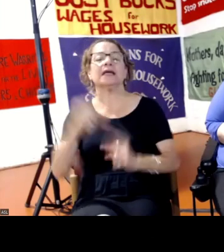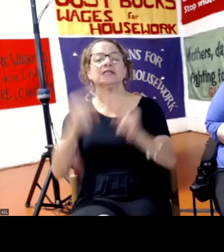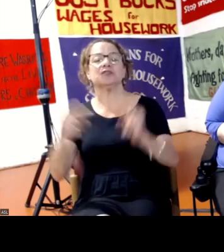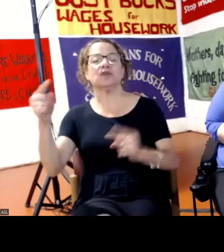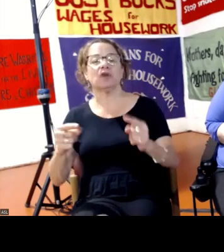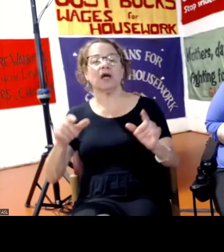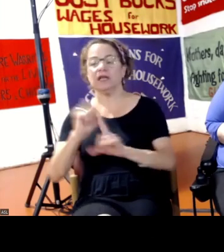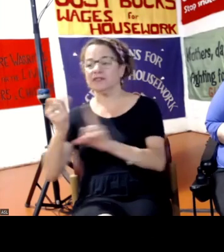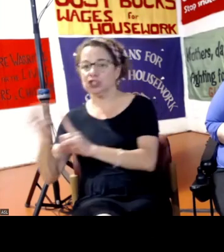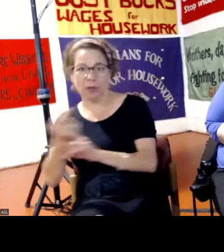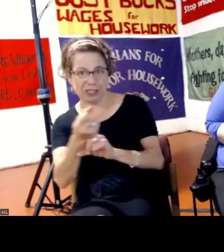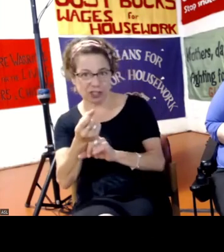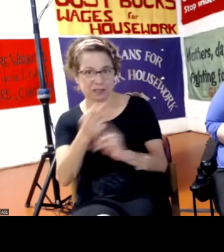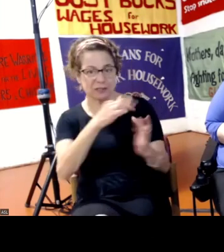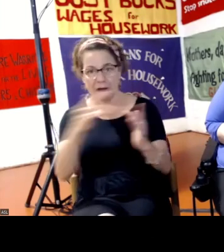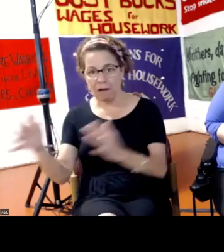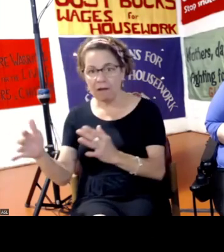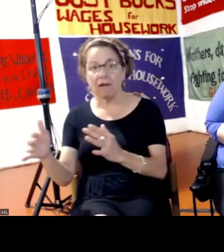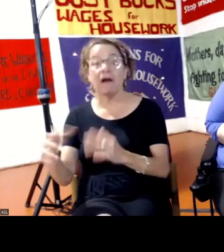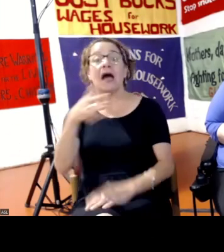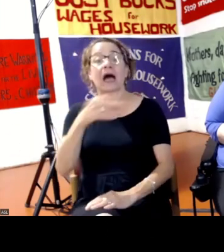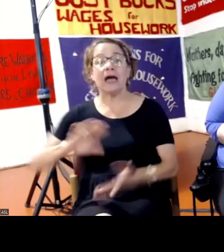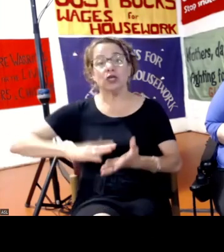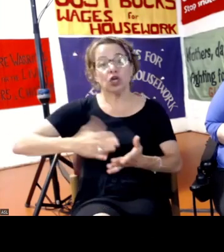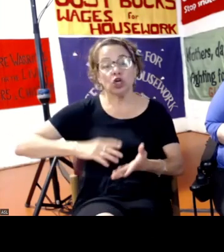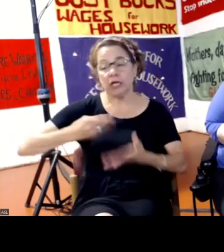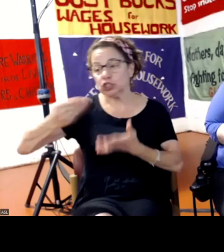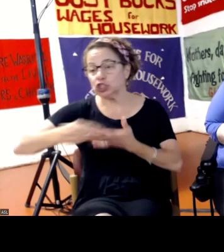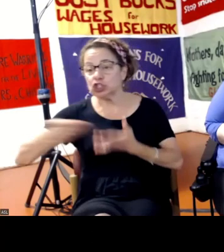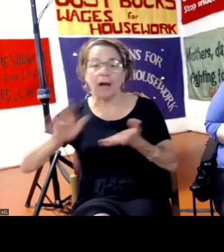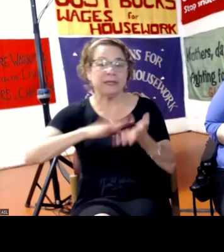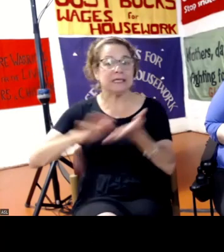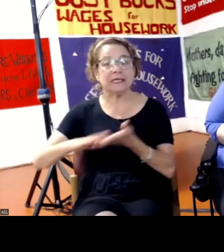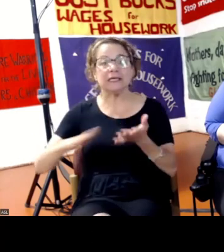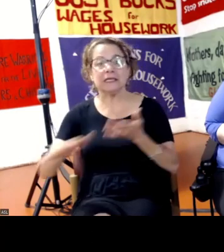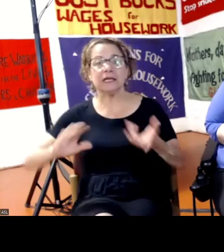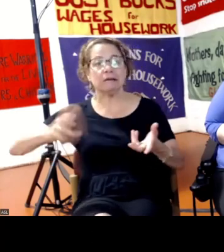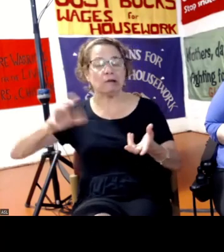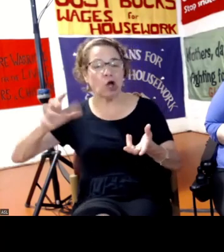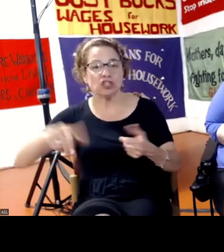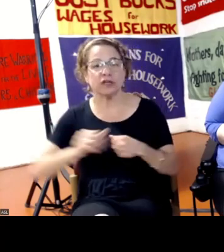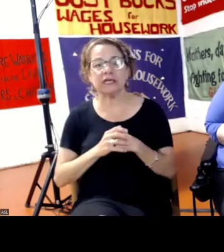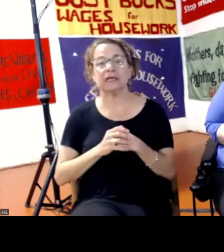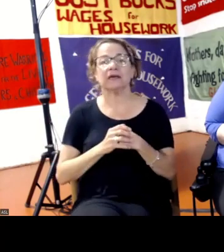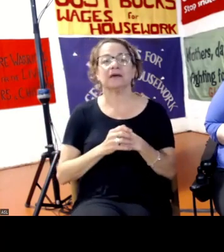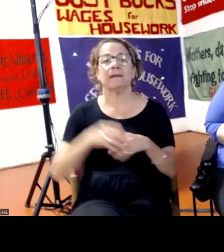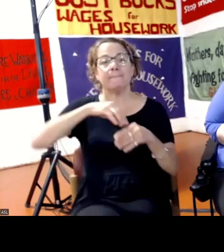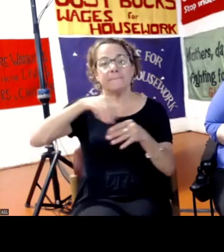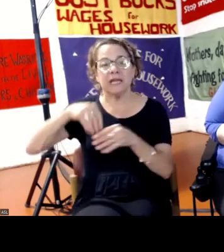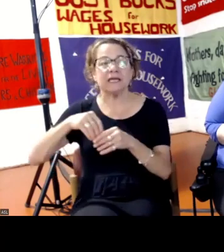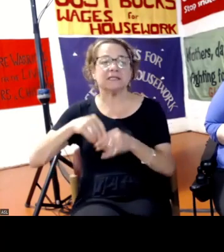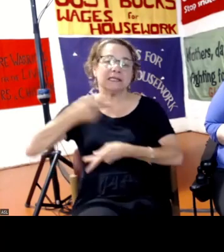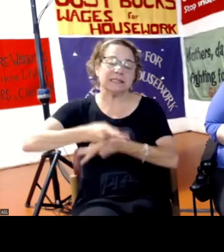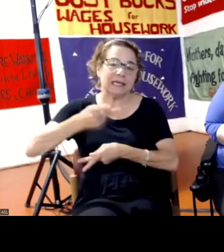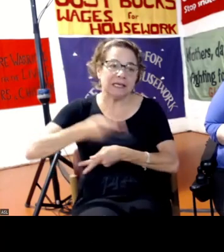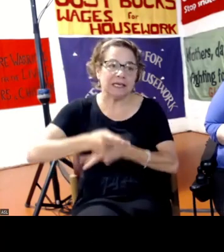of circumstances, as well as cooking, shopping, cleaning, and laundering, planting, tending,